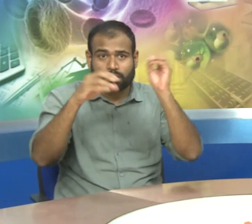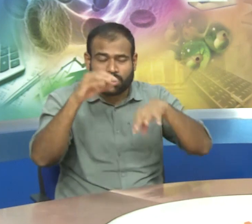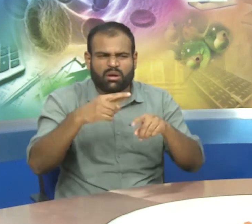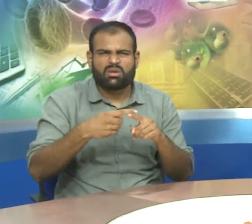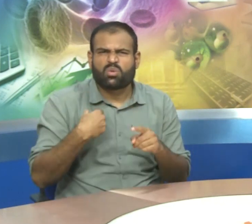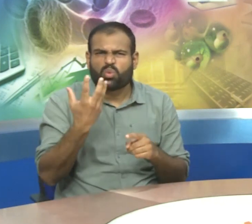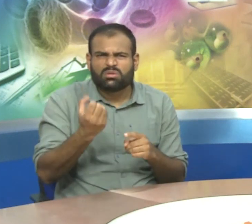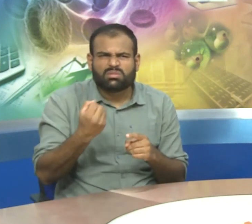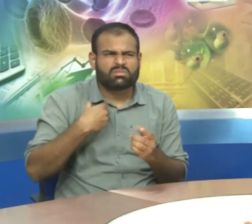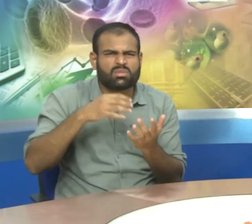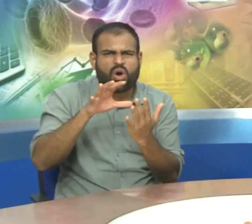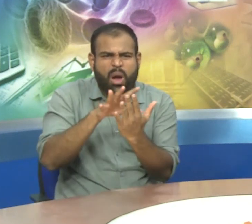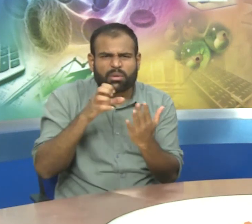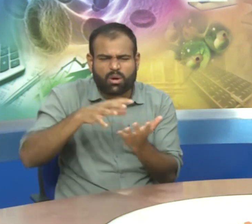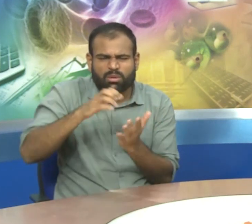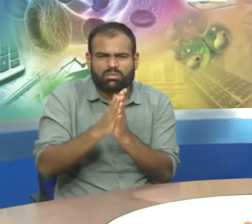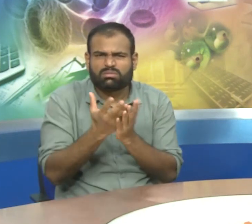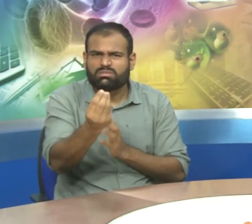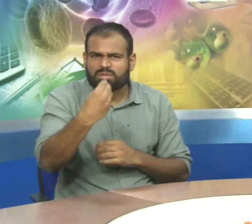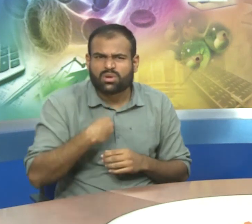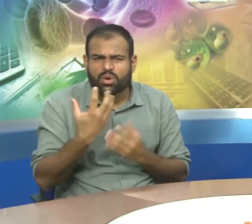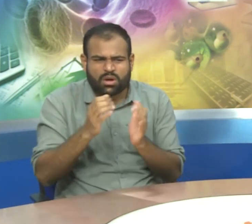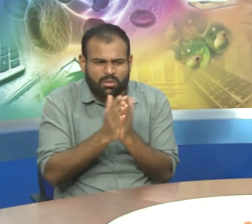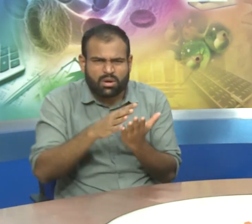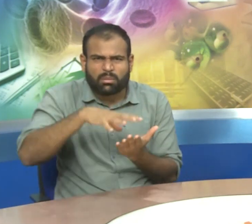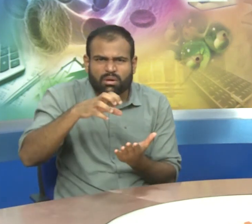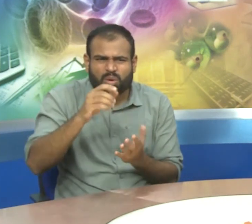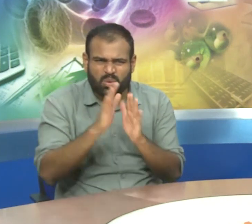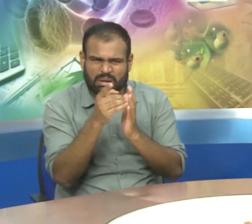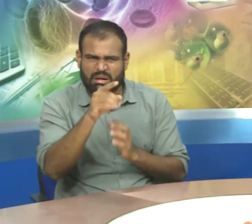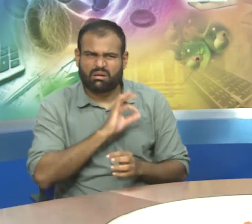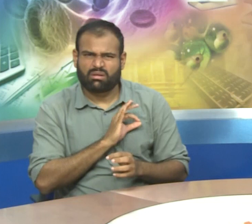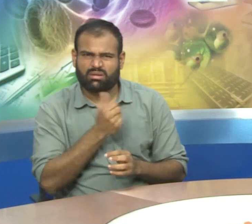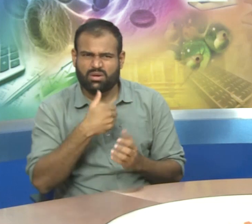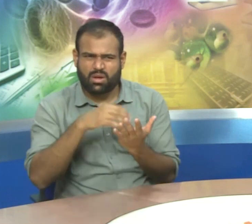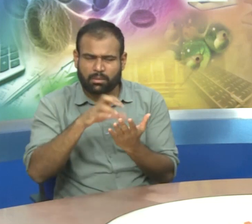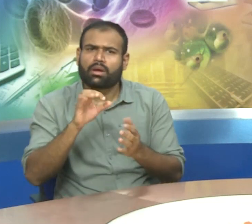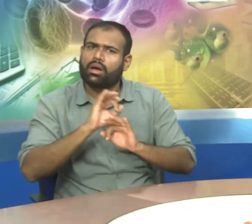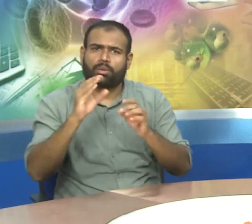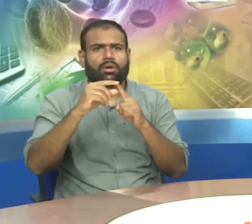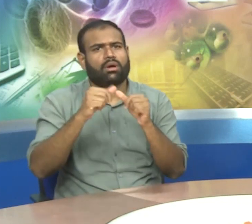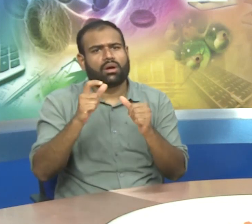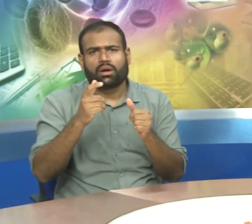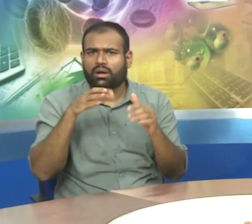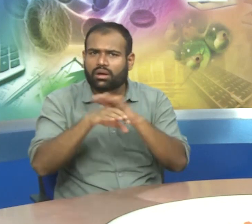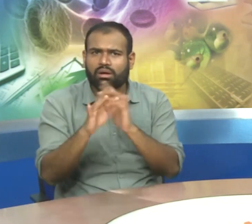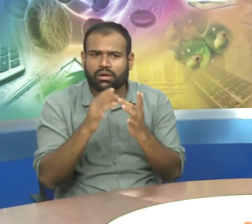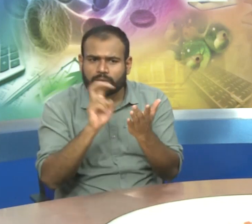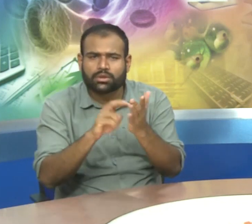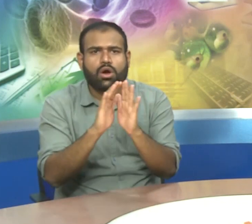The search facility apprises the users about the availability of each item for circulation, including the current